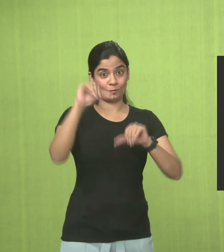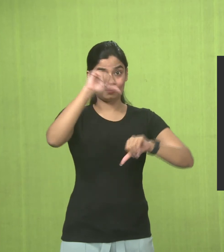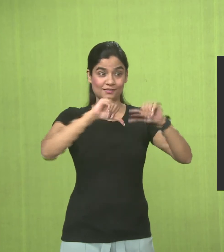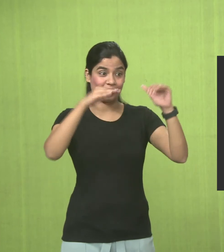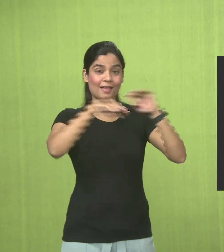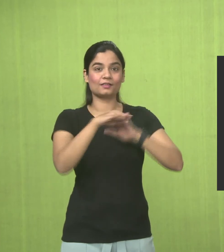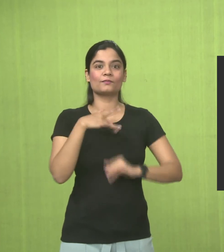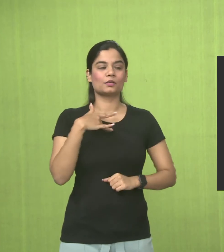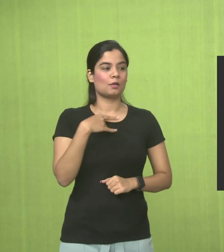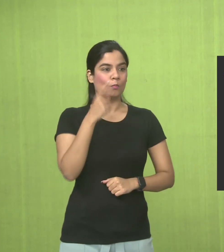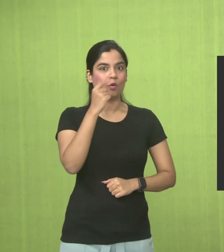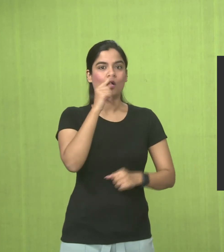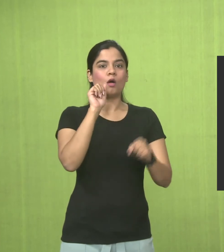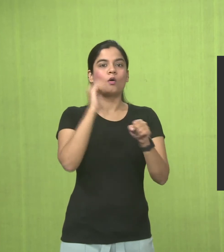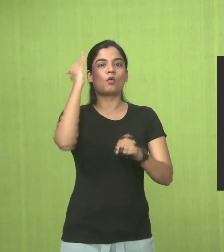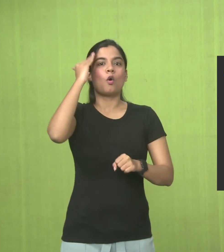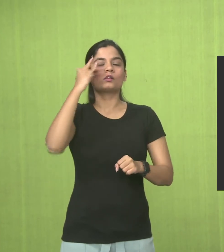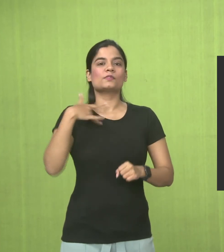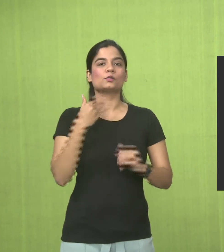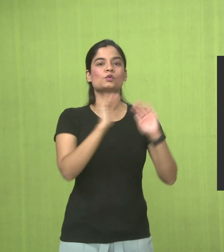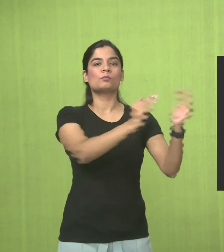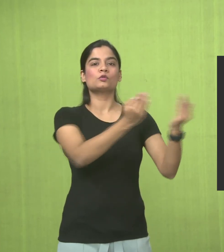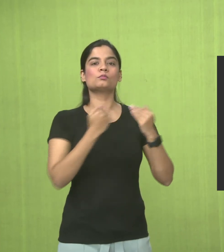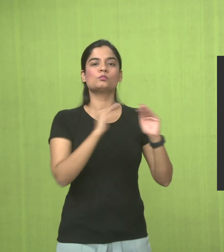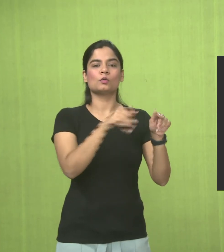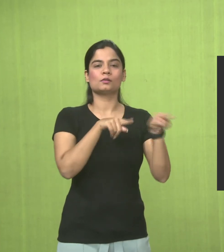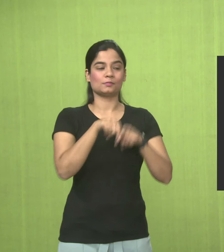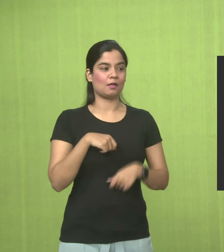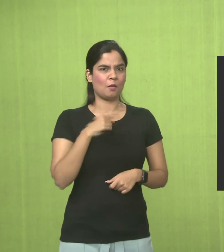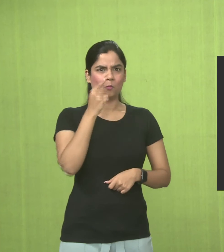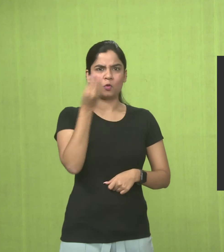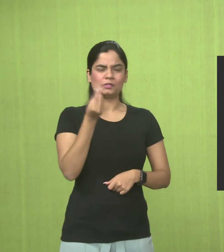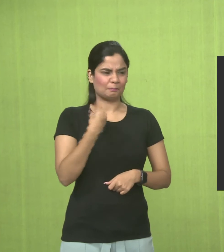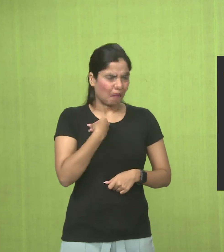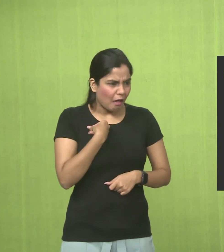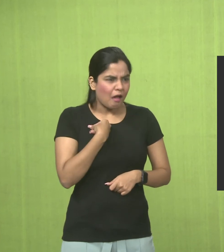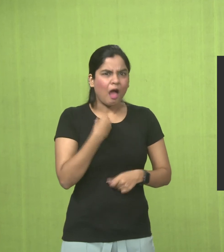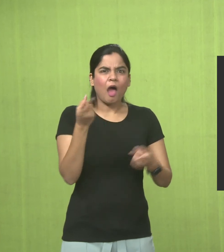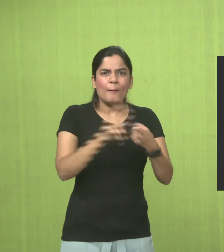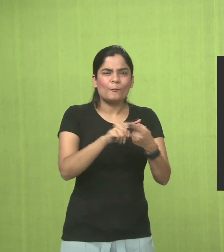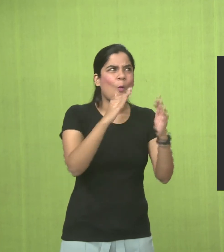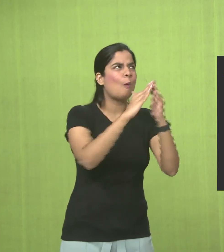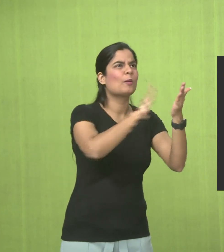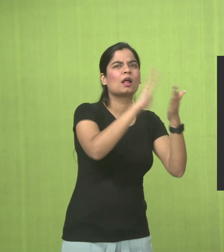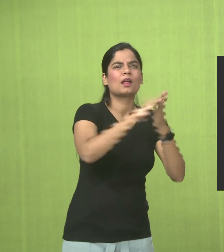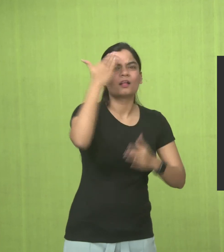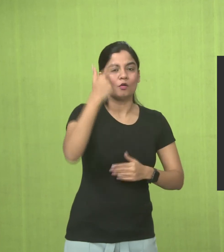chef. The joint knowledge helps in supporting each other and improving the standard of